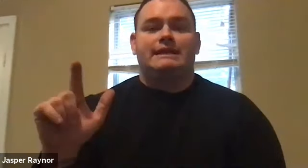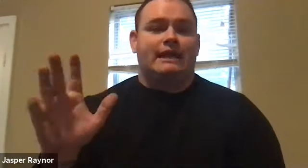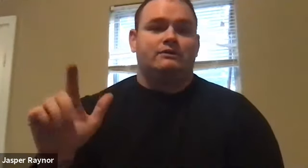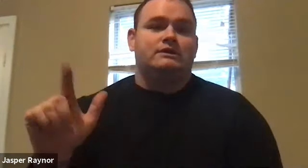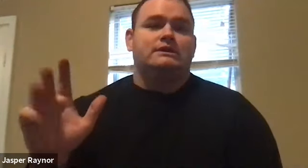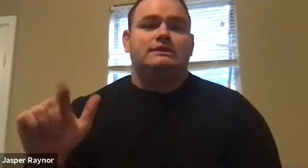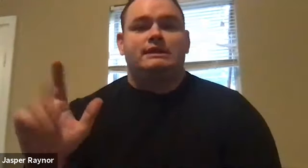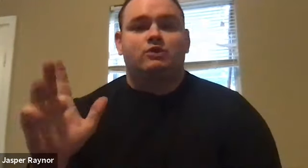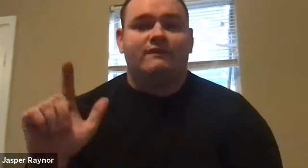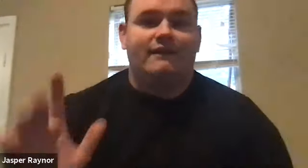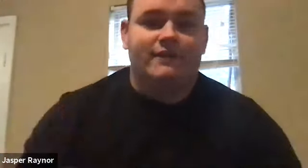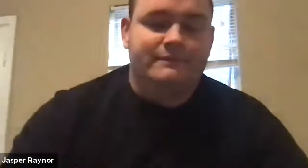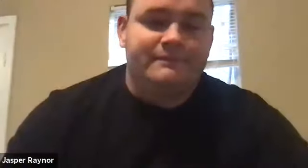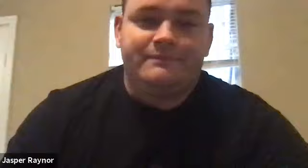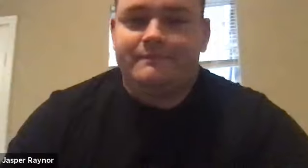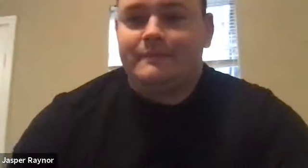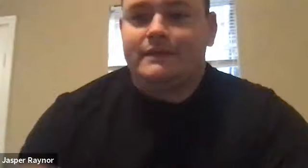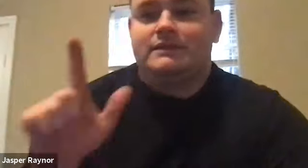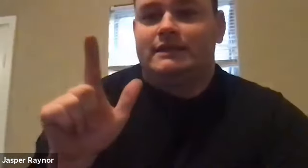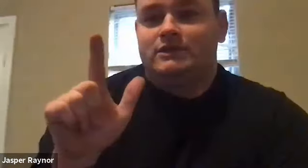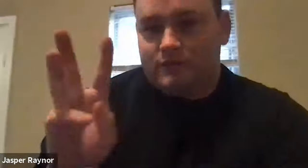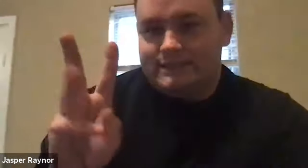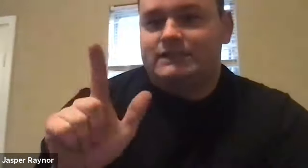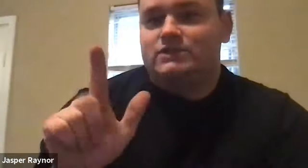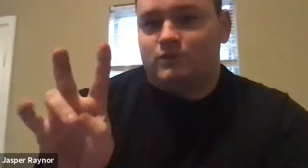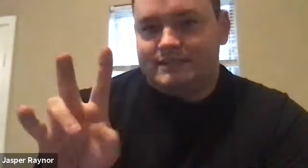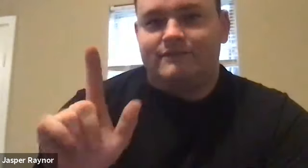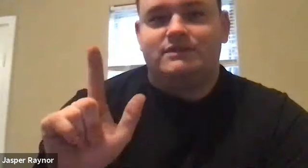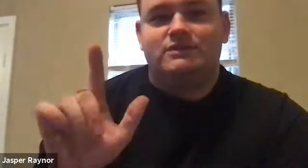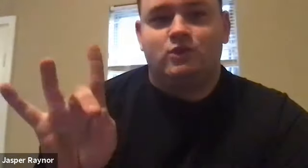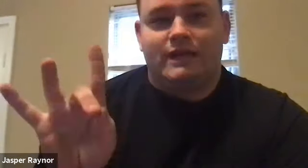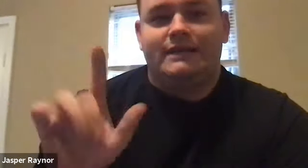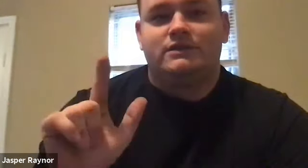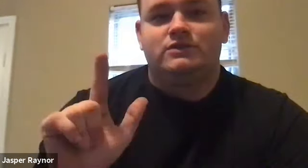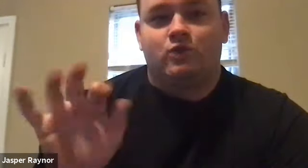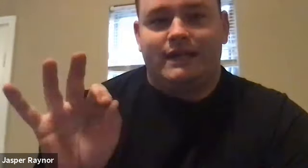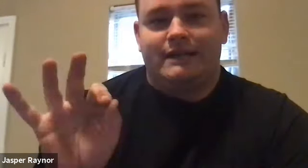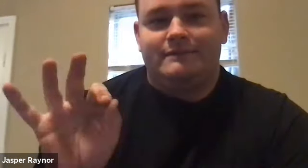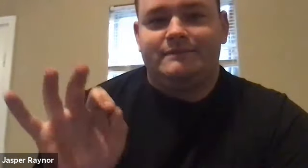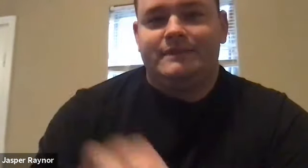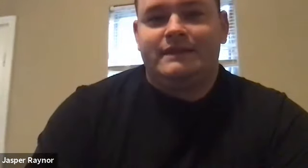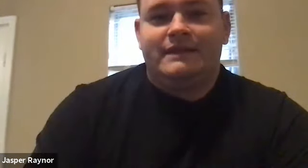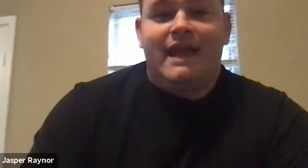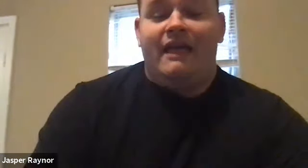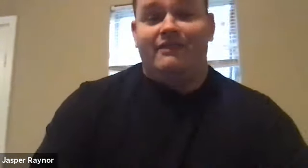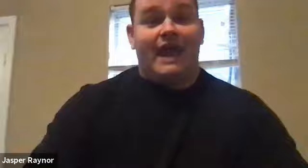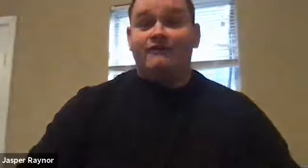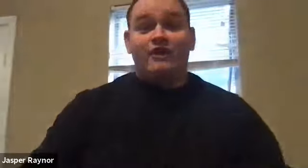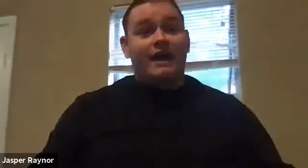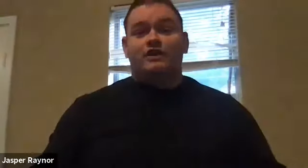down and say 25. And then 26, 27, 28, and 29. Then after that, your